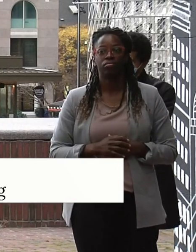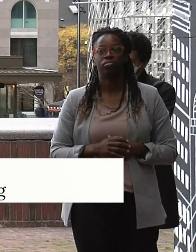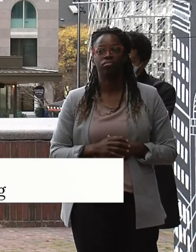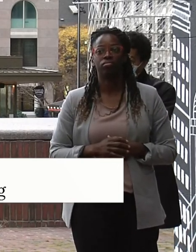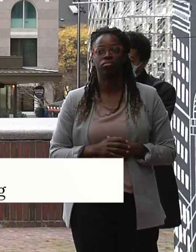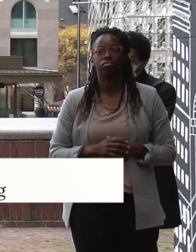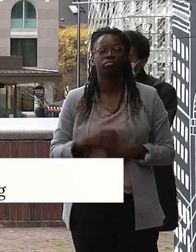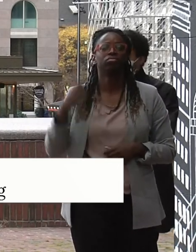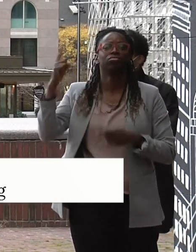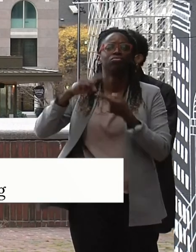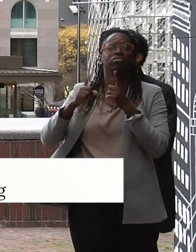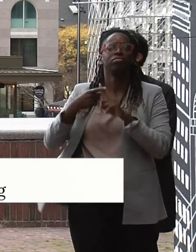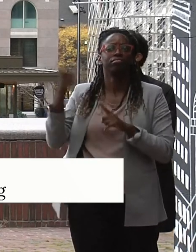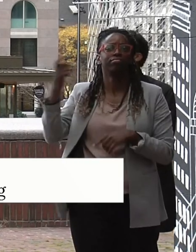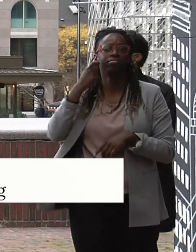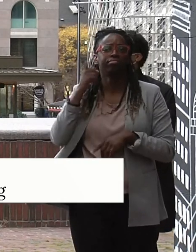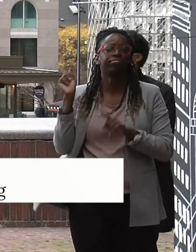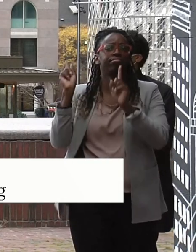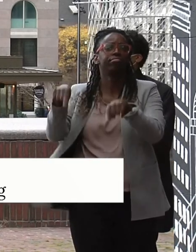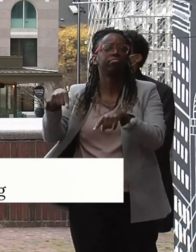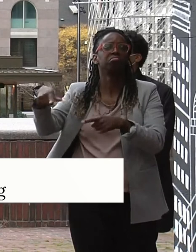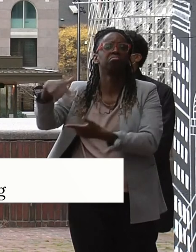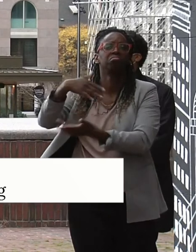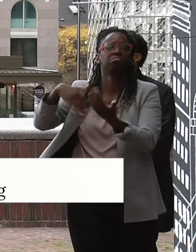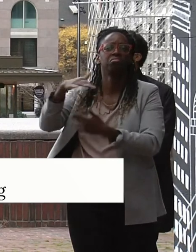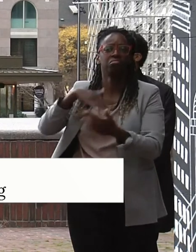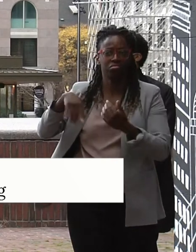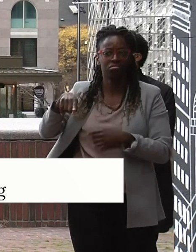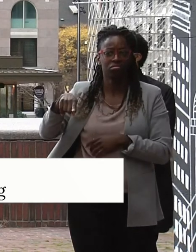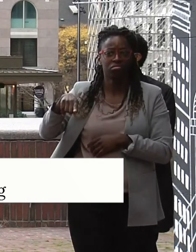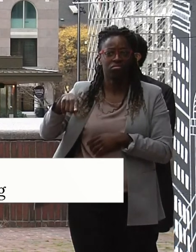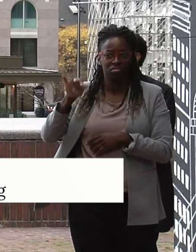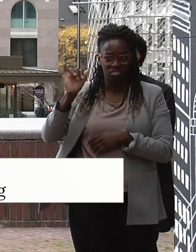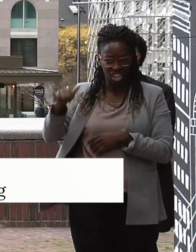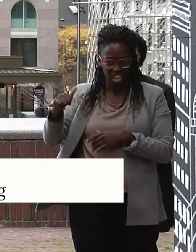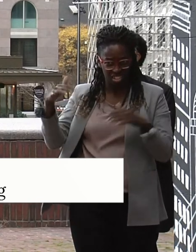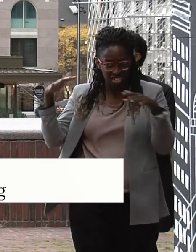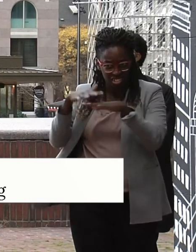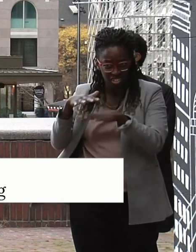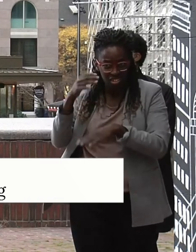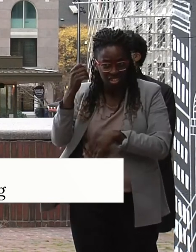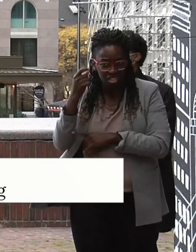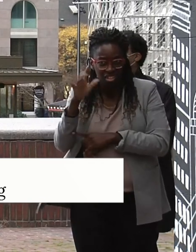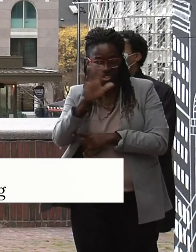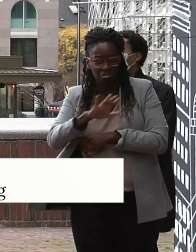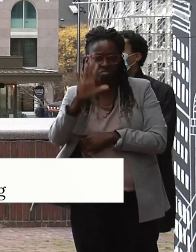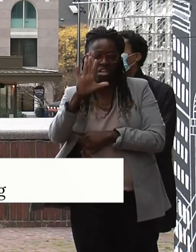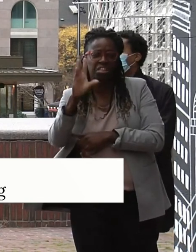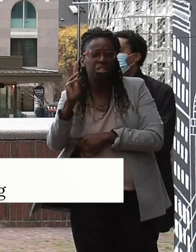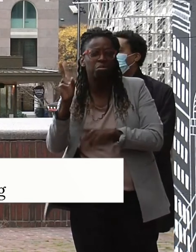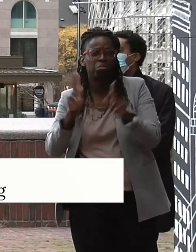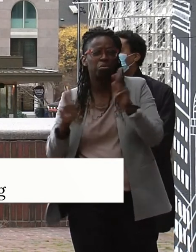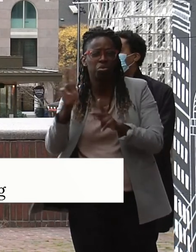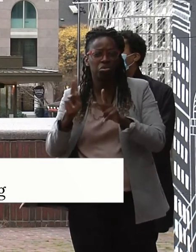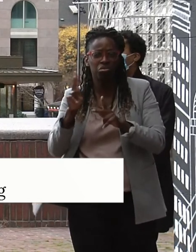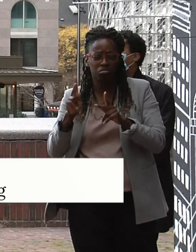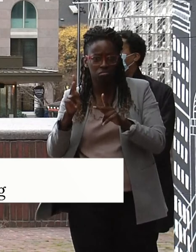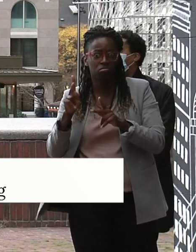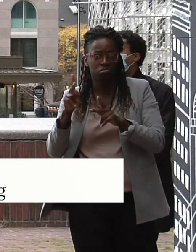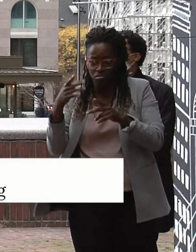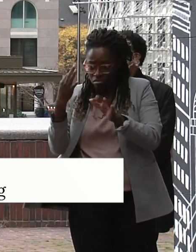and five or six of the people that were there got COVID-19. So it spreads it. And you would think it's innocent, but it might